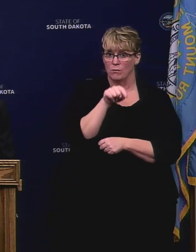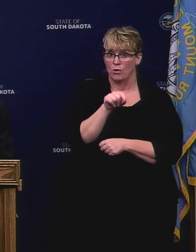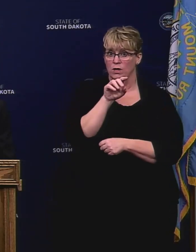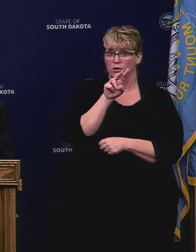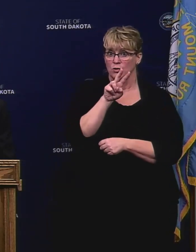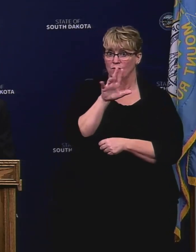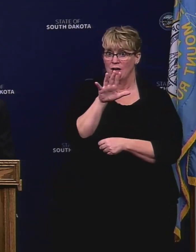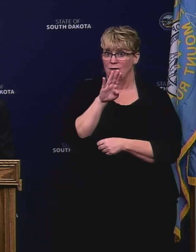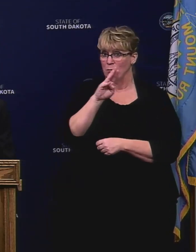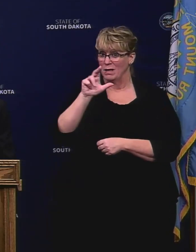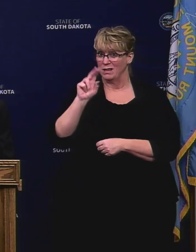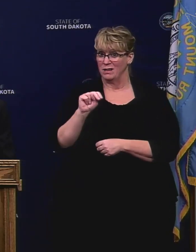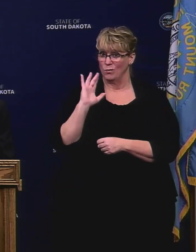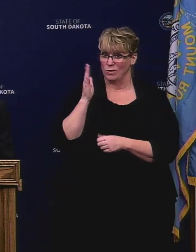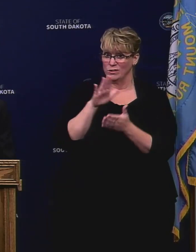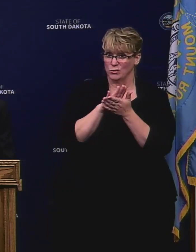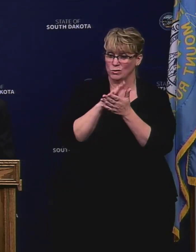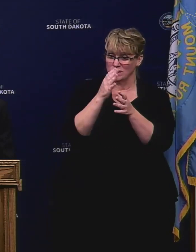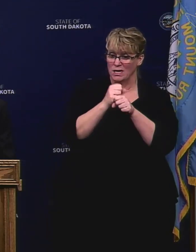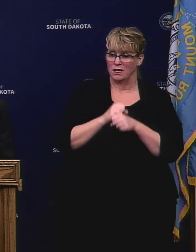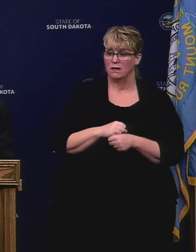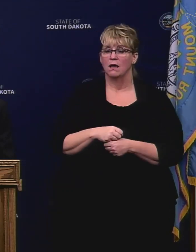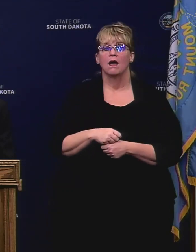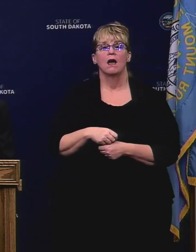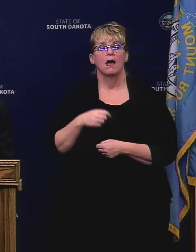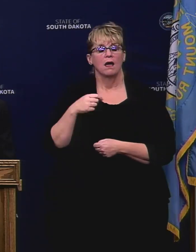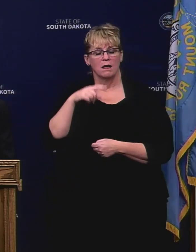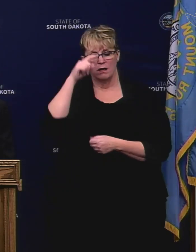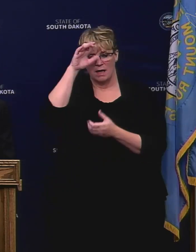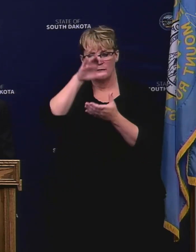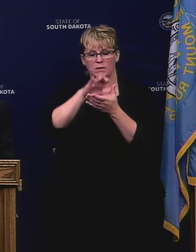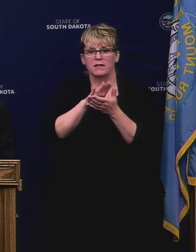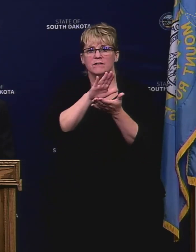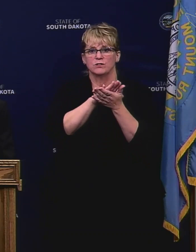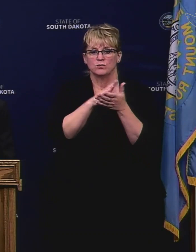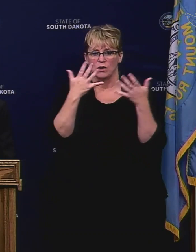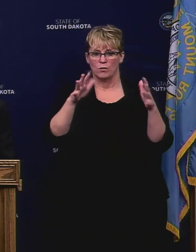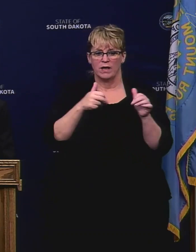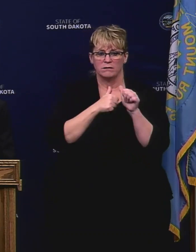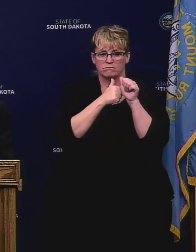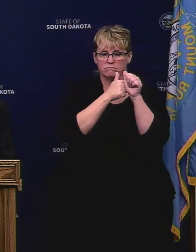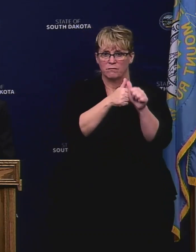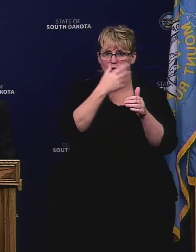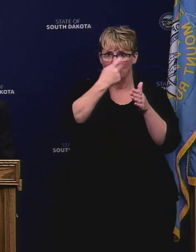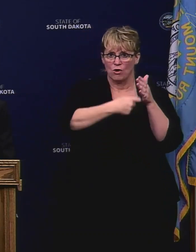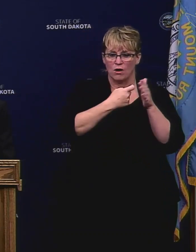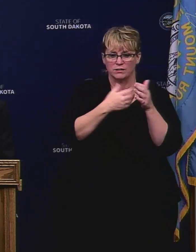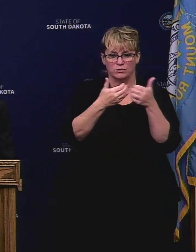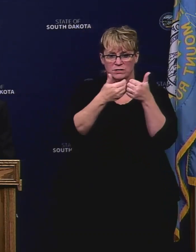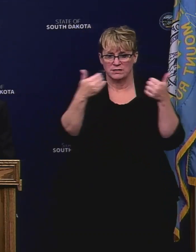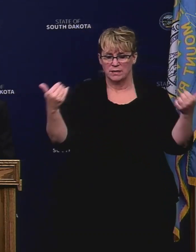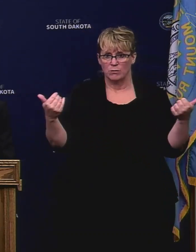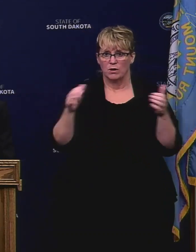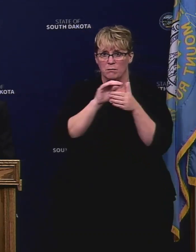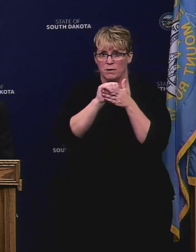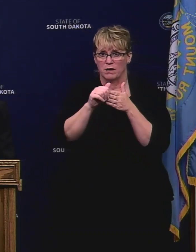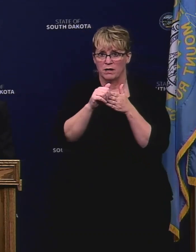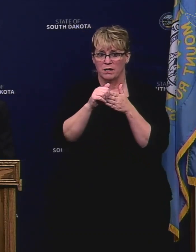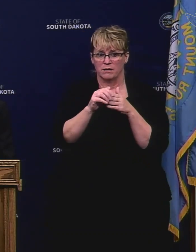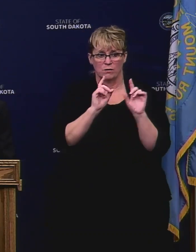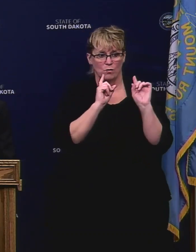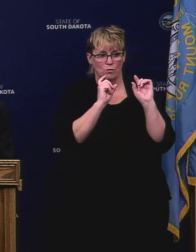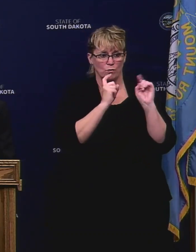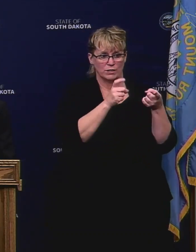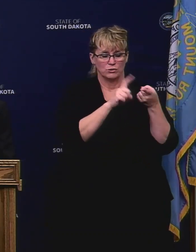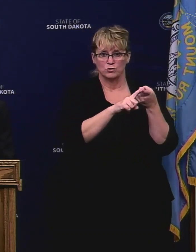billion? Well, I believe that the schools are already tracking their costs, and there are separate dollars that flow directly for